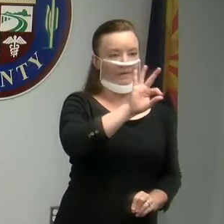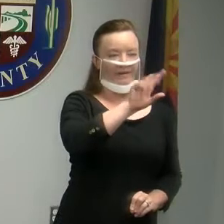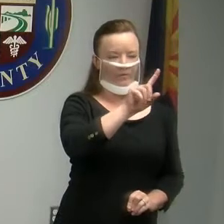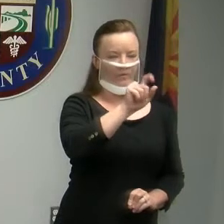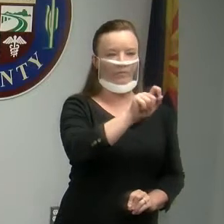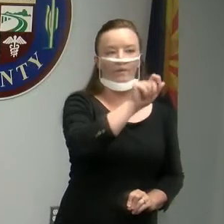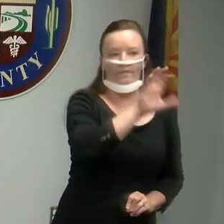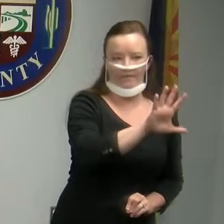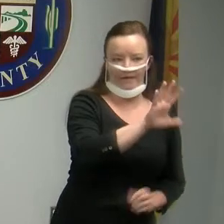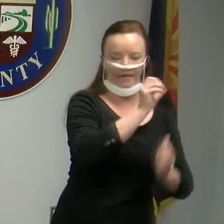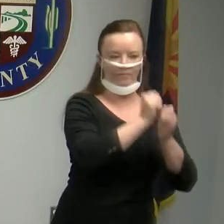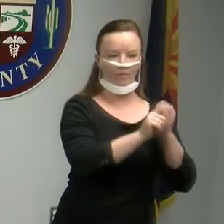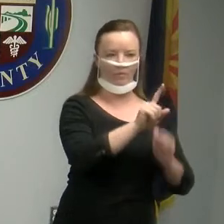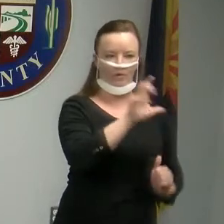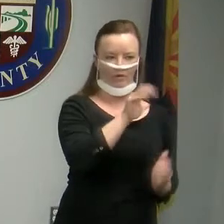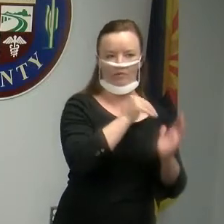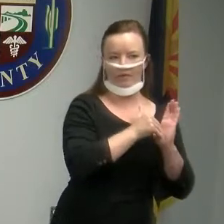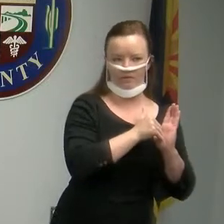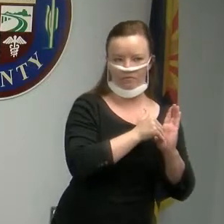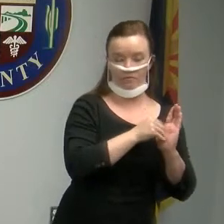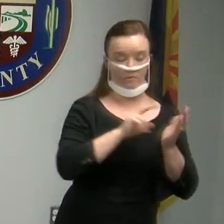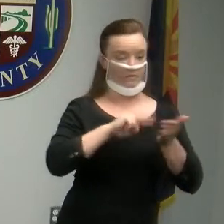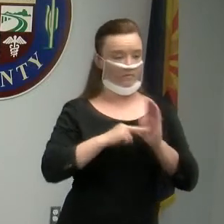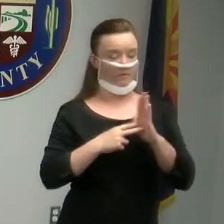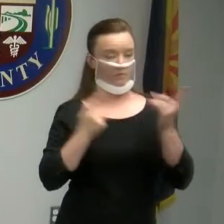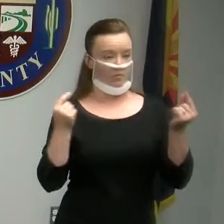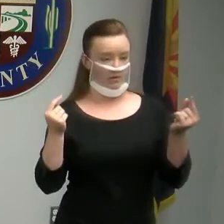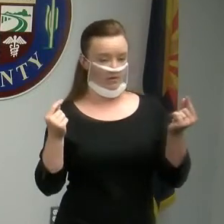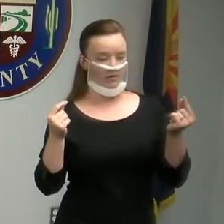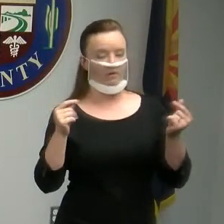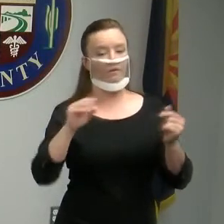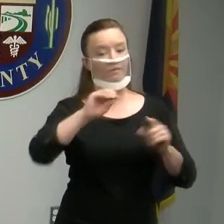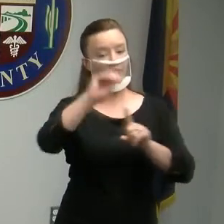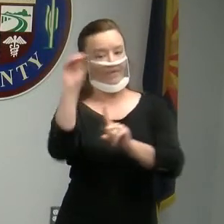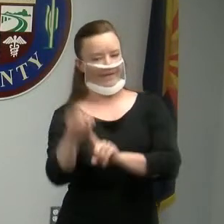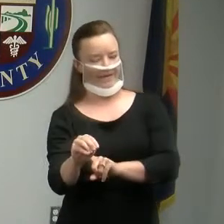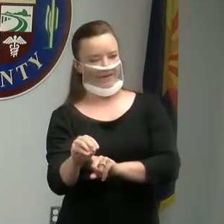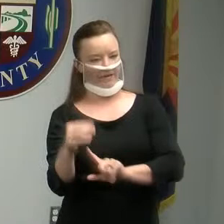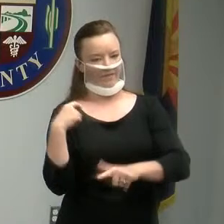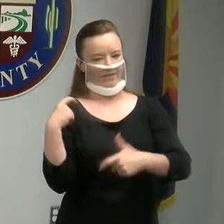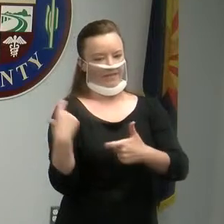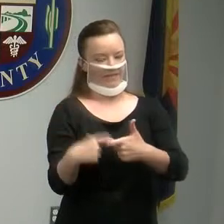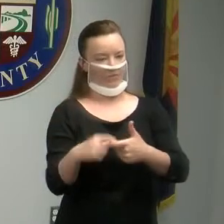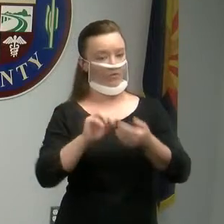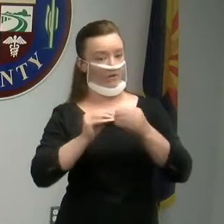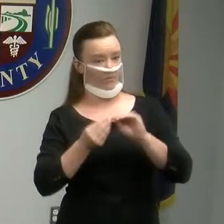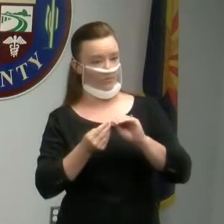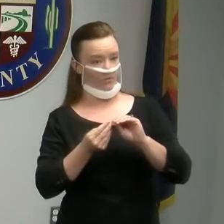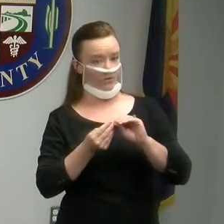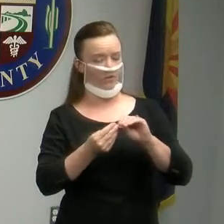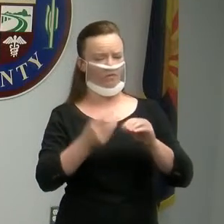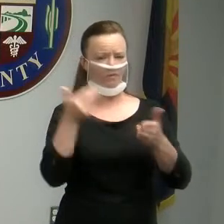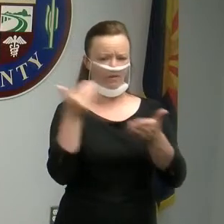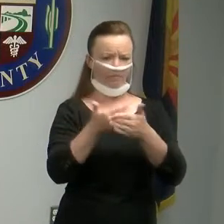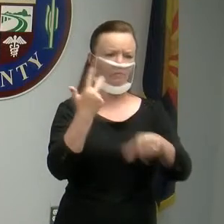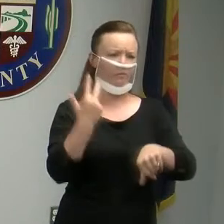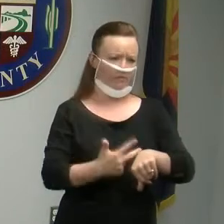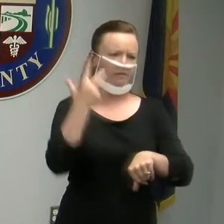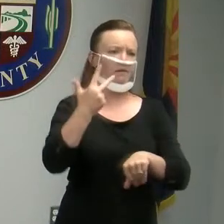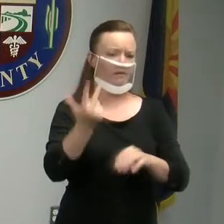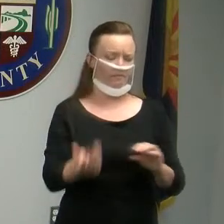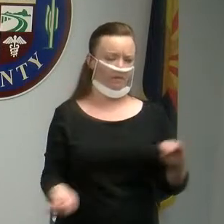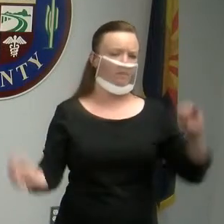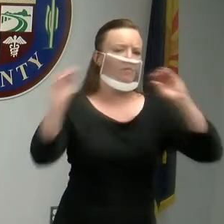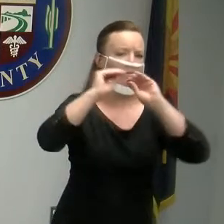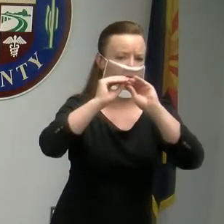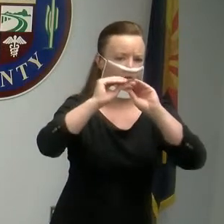691.5. So what you can see is that the rate among Hispanics and Latinos is almost 3 times as high